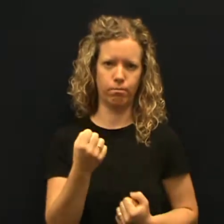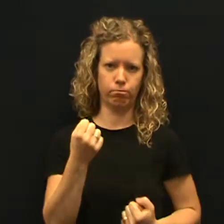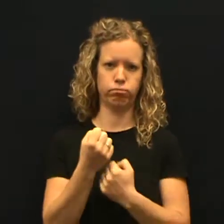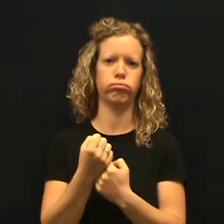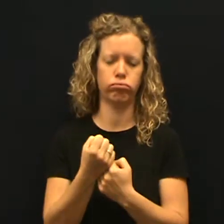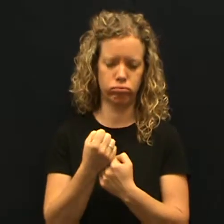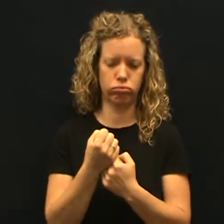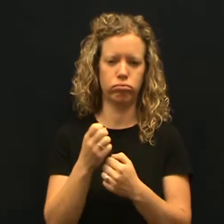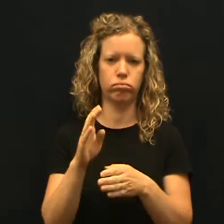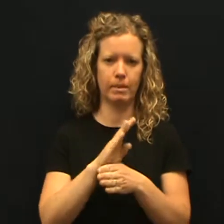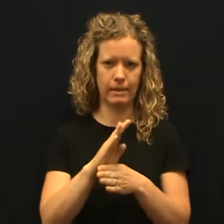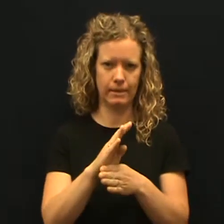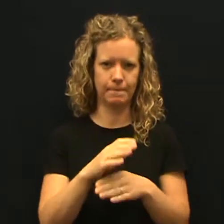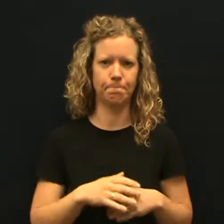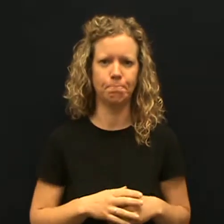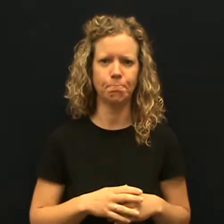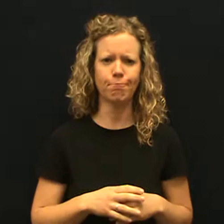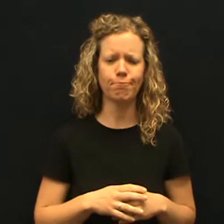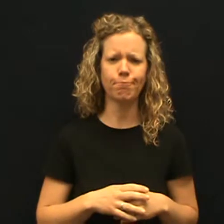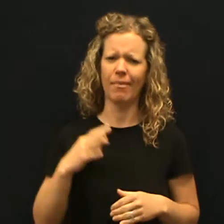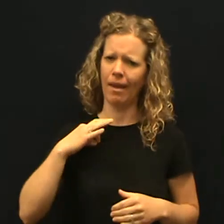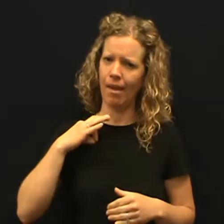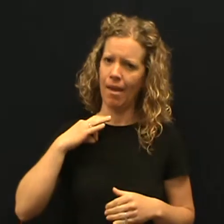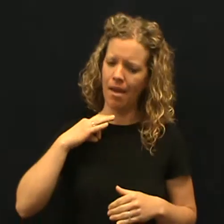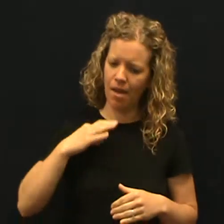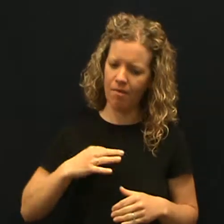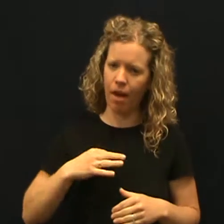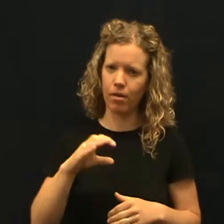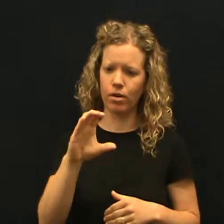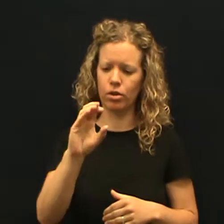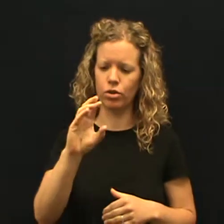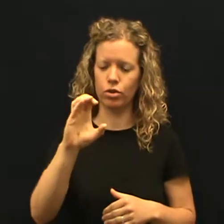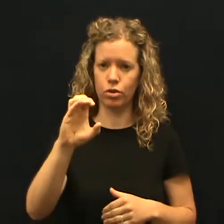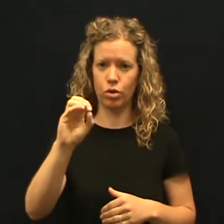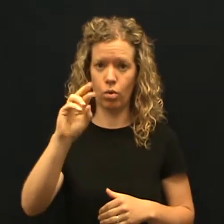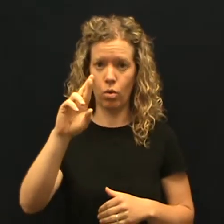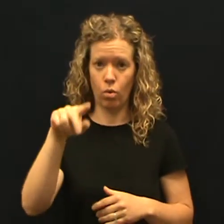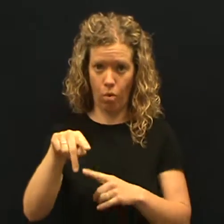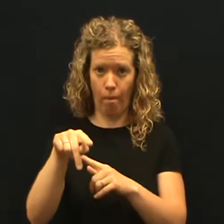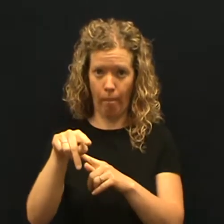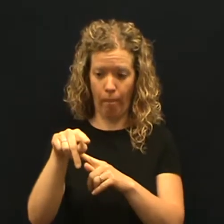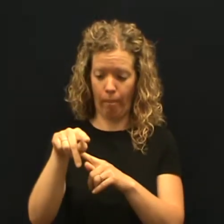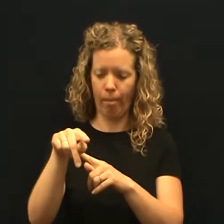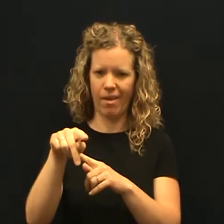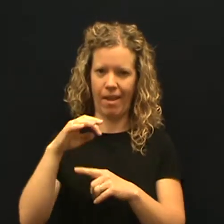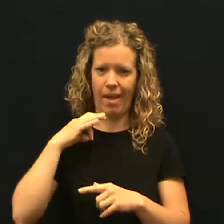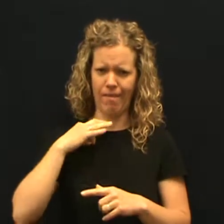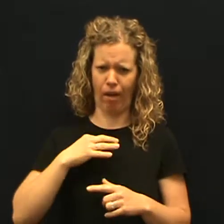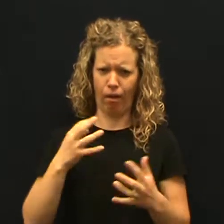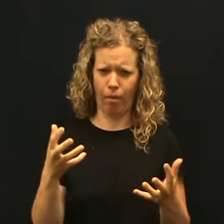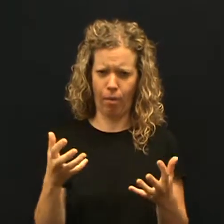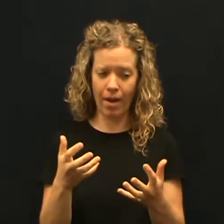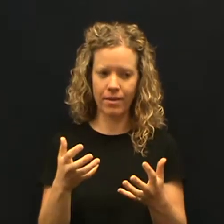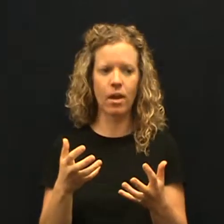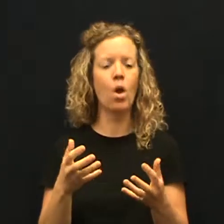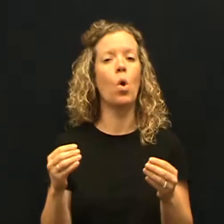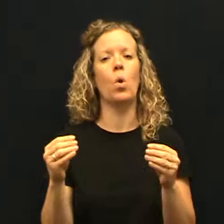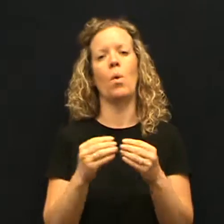one of the advantages of the corporate form of business is that it's much easier to raise money